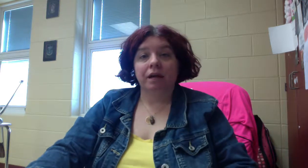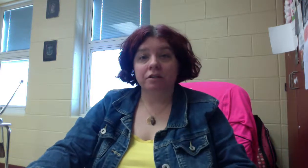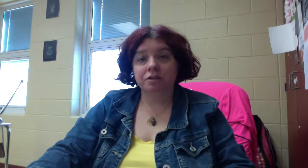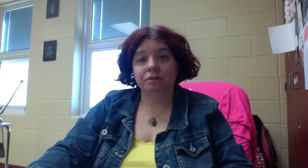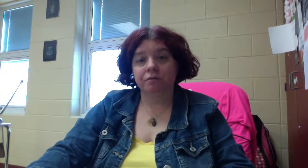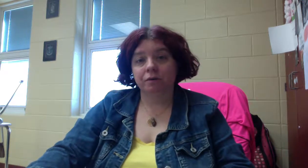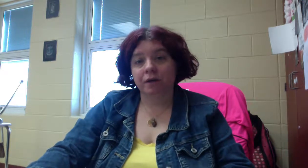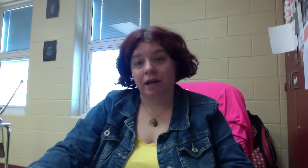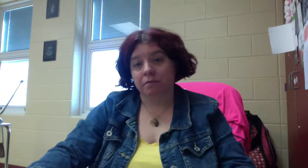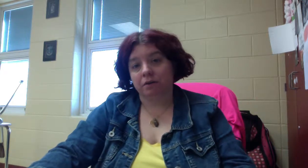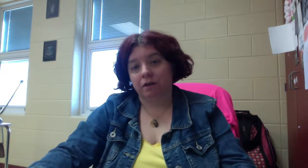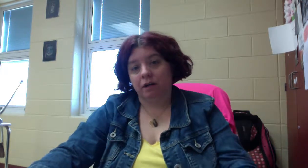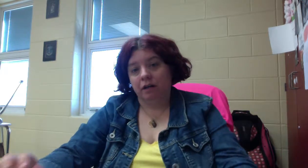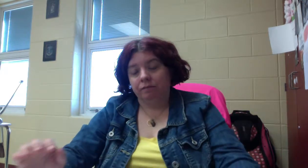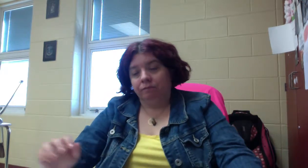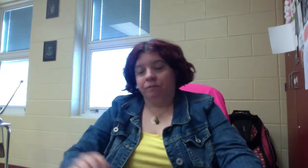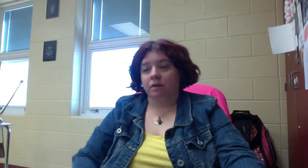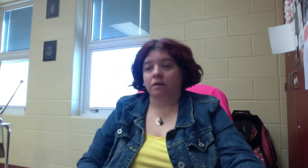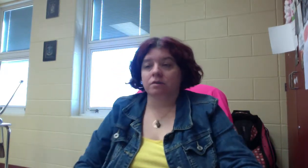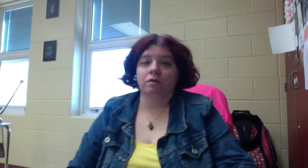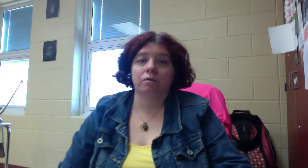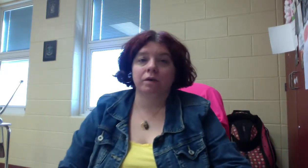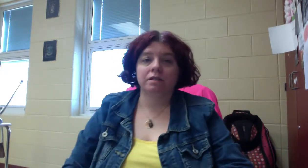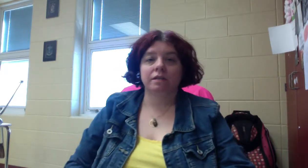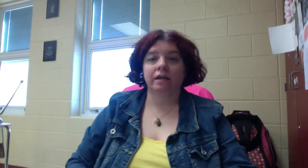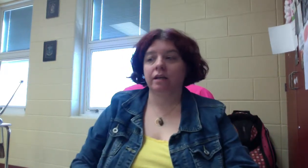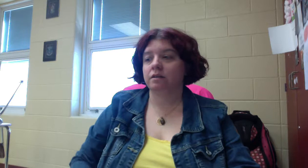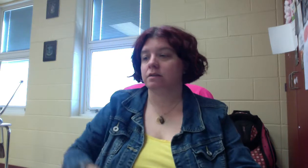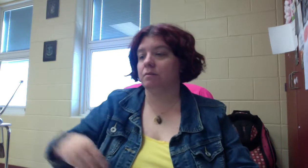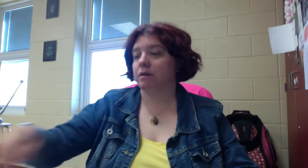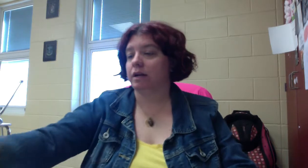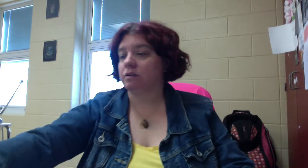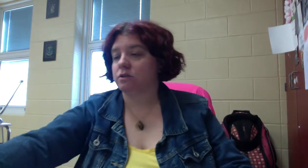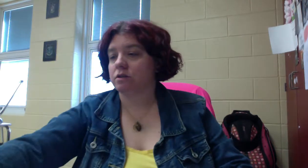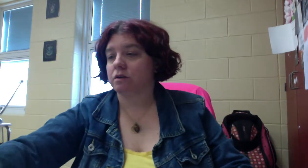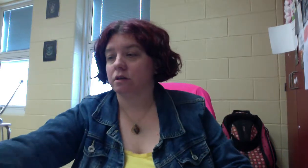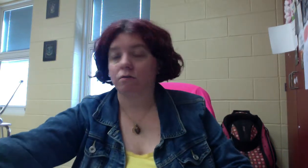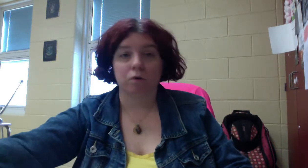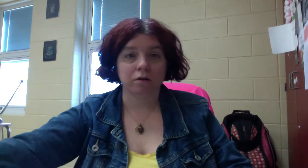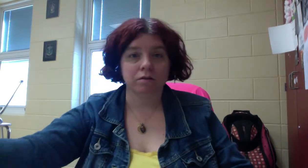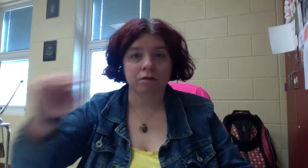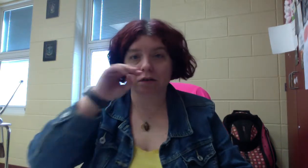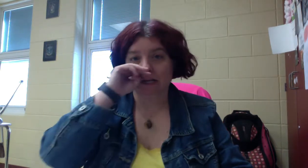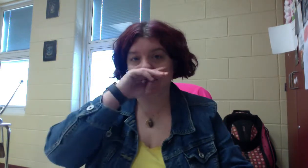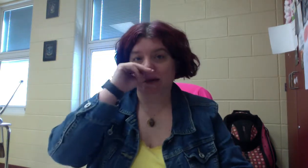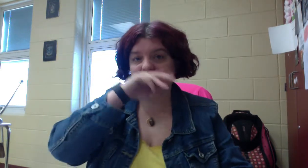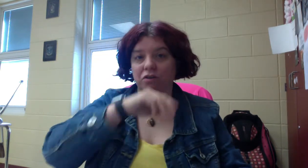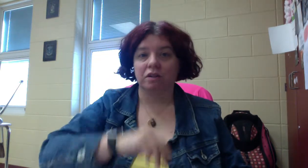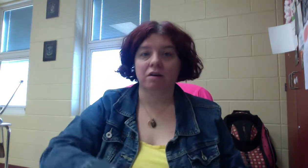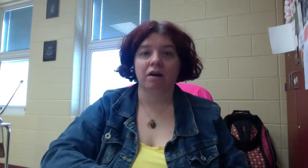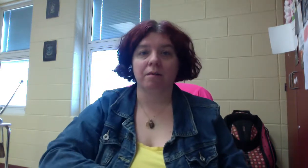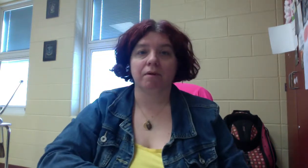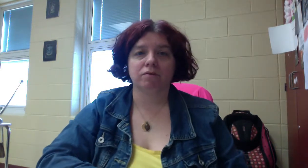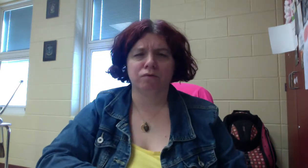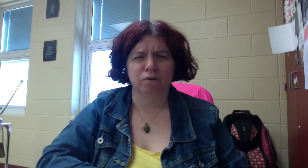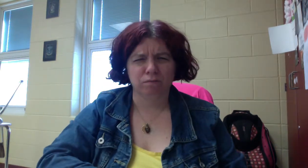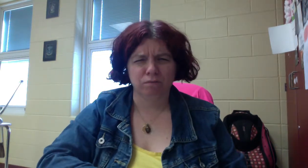WH vocabulary. So when signing WH words, you need to make sure that your eyebrows are furrowed, kind